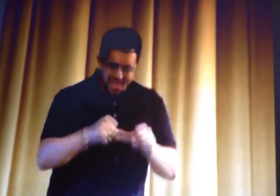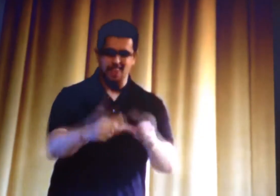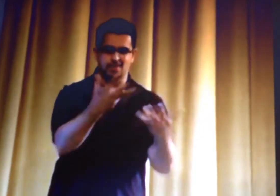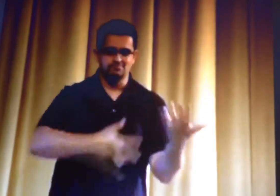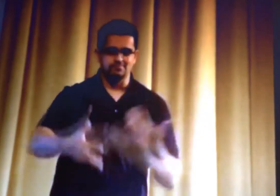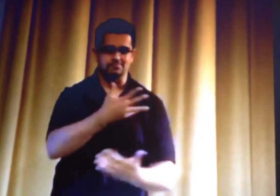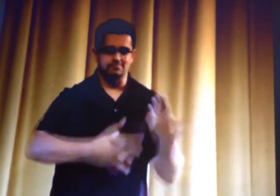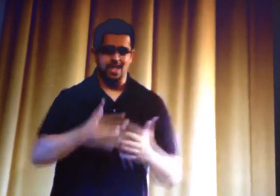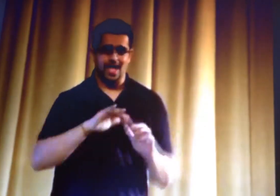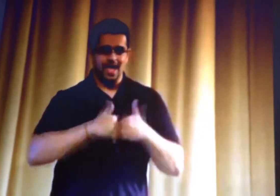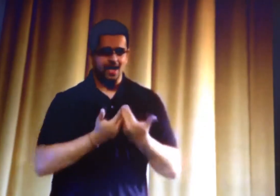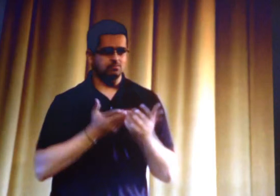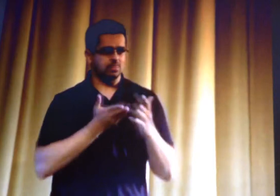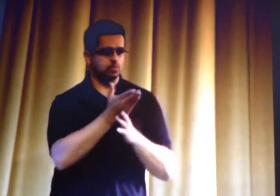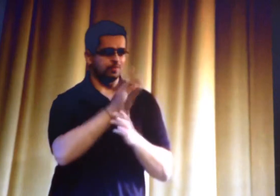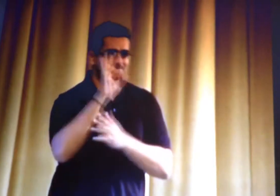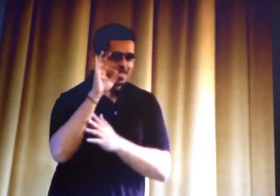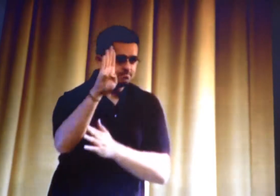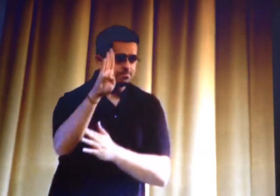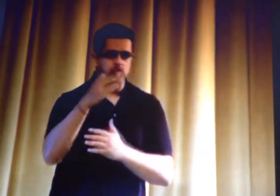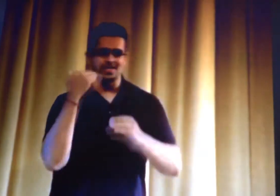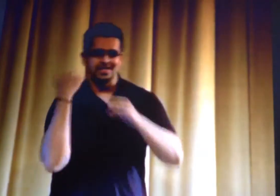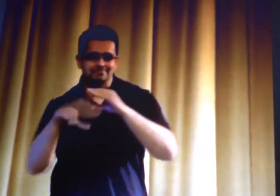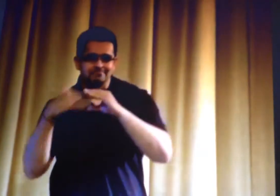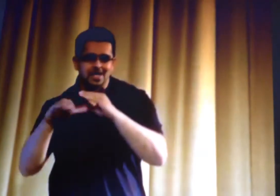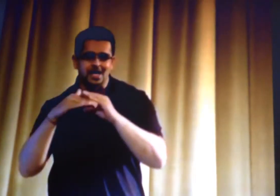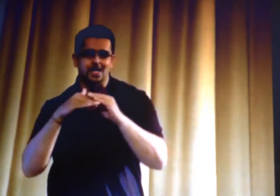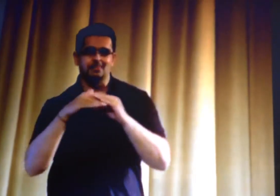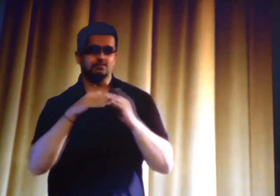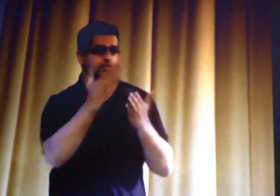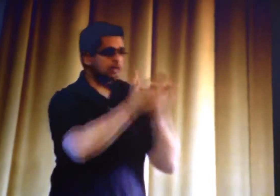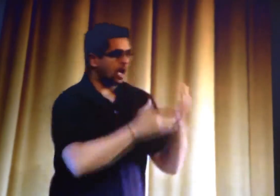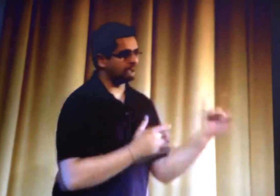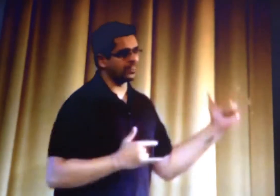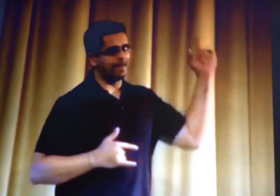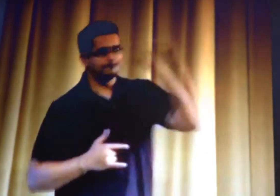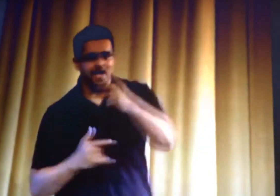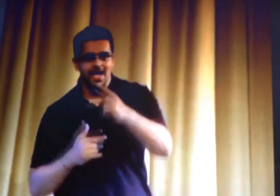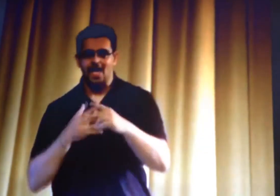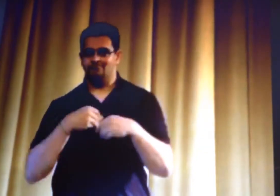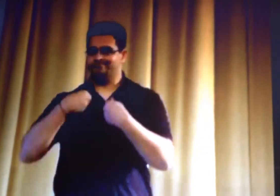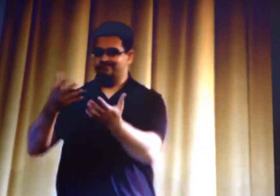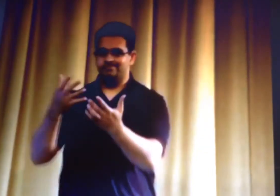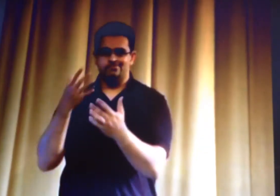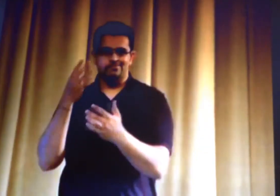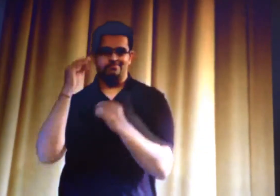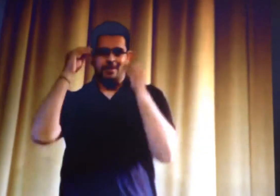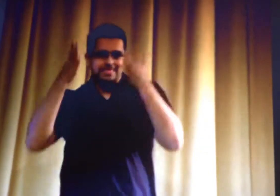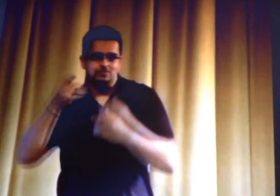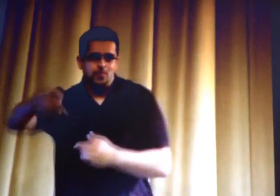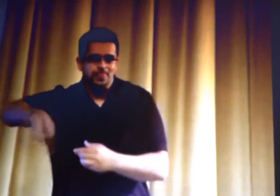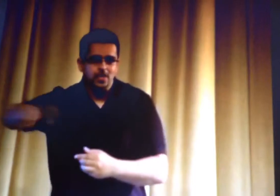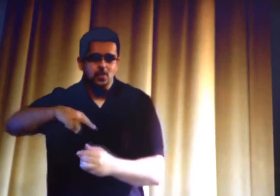So as they fly back home, that communication doesn't stop. They can continue to maintain relationships through Facebook and